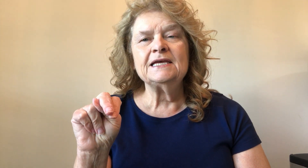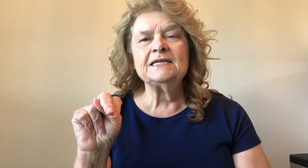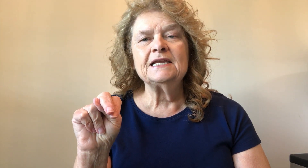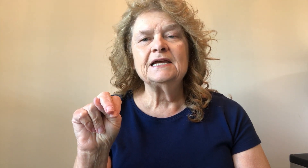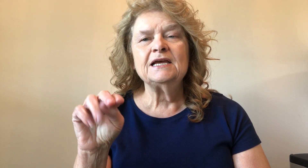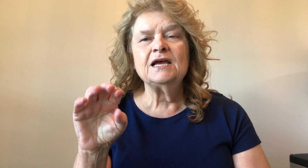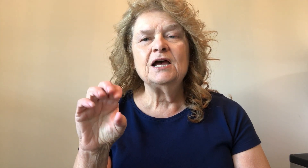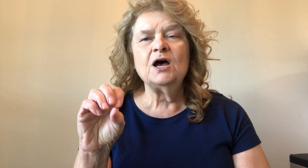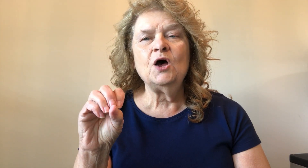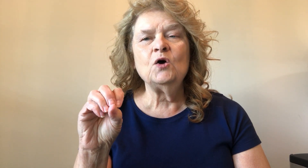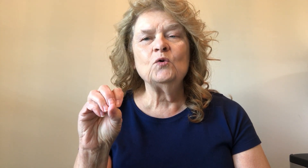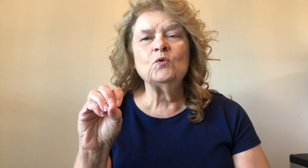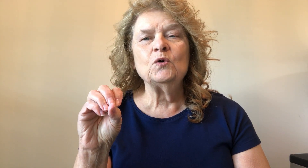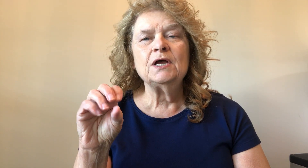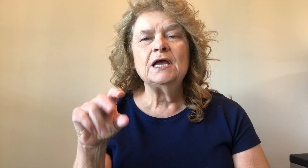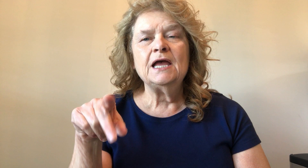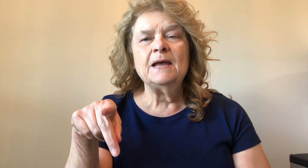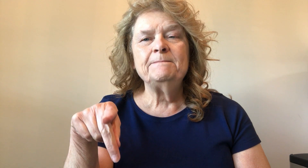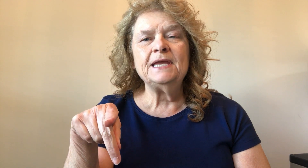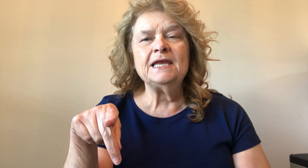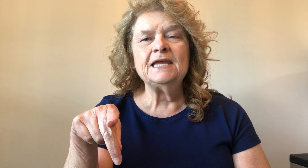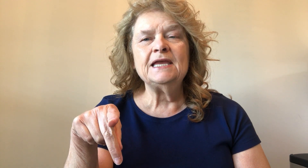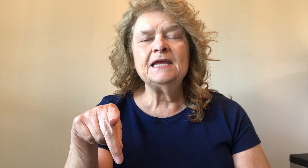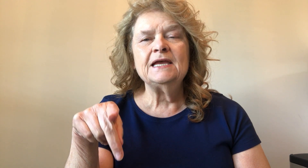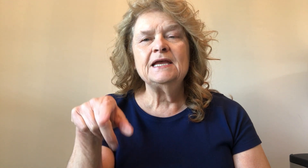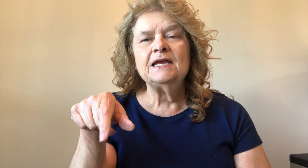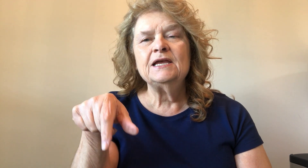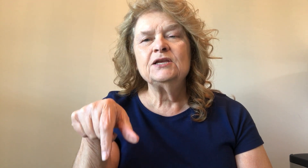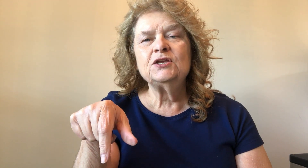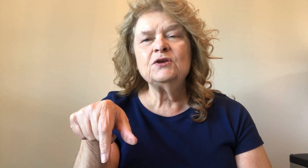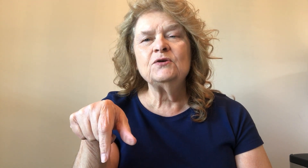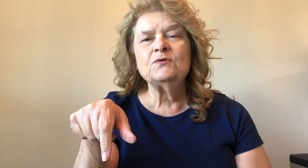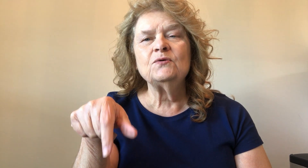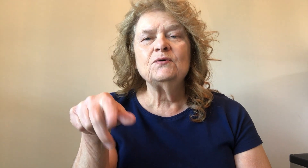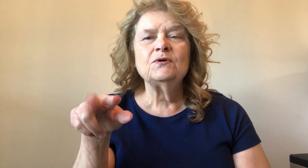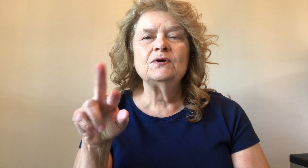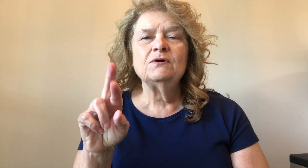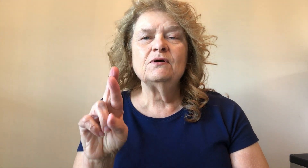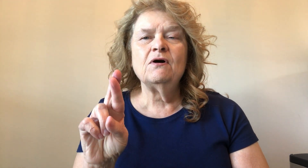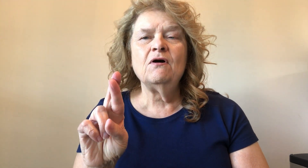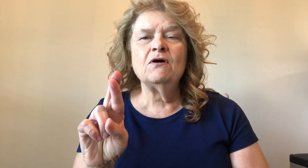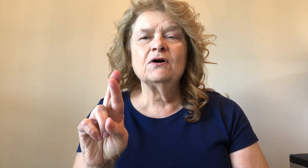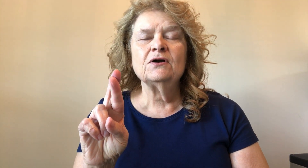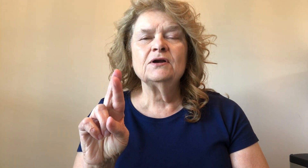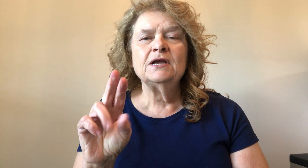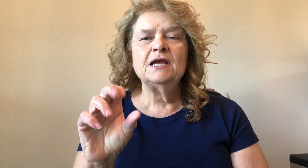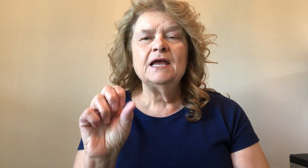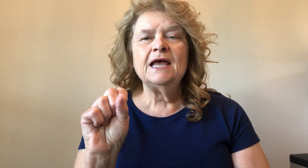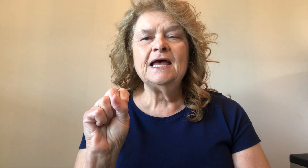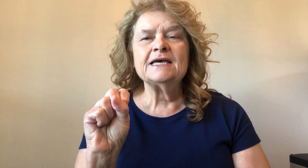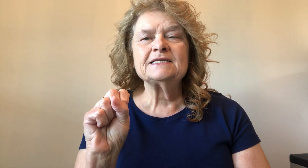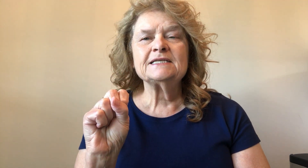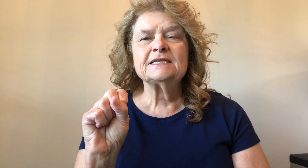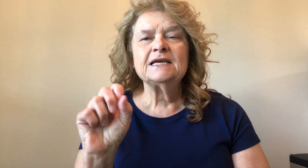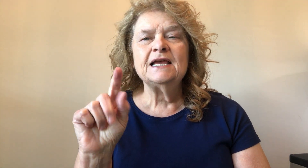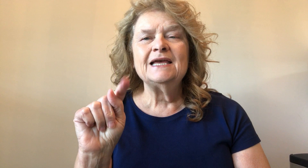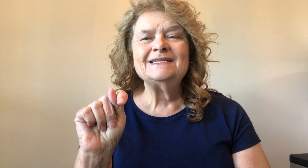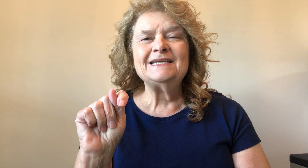N, O, P, Q, R, S,